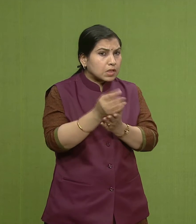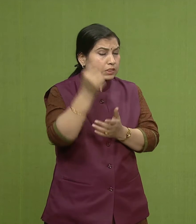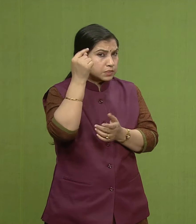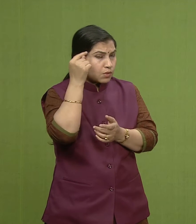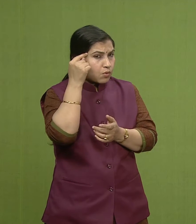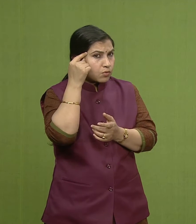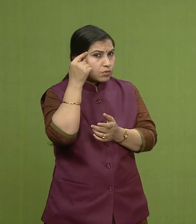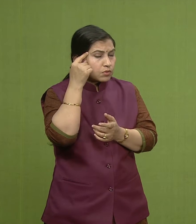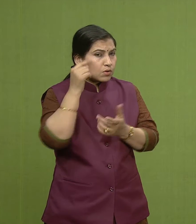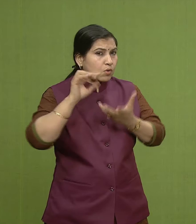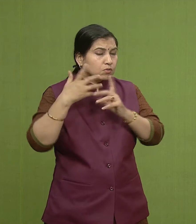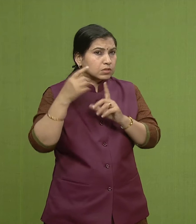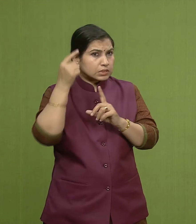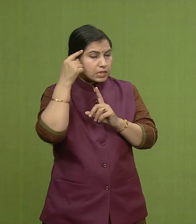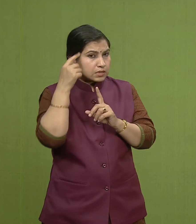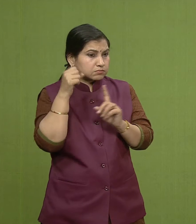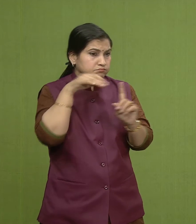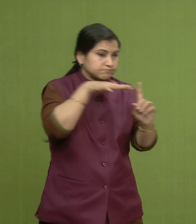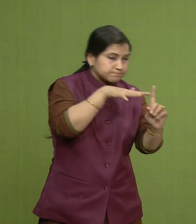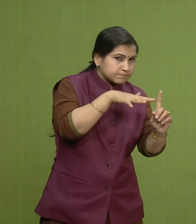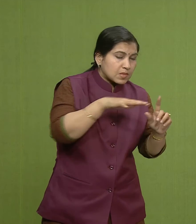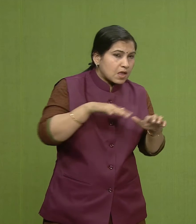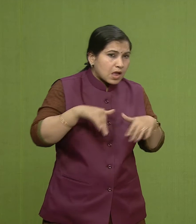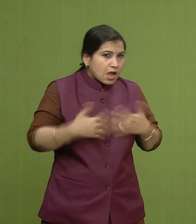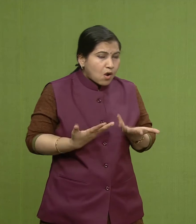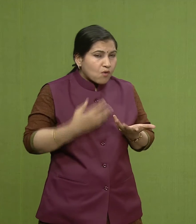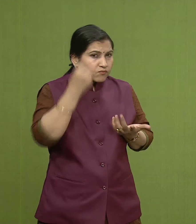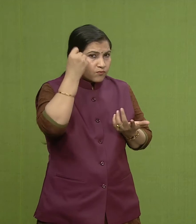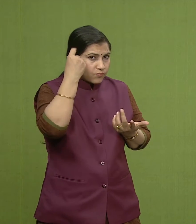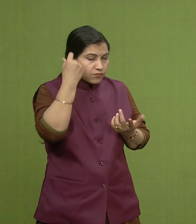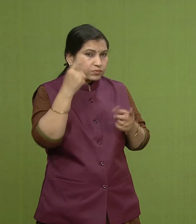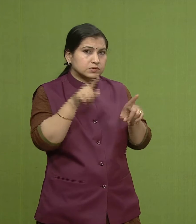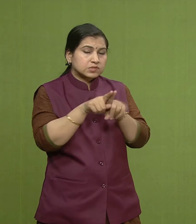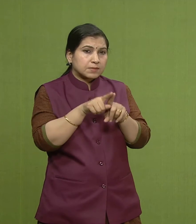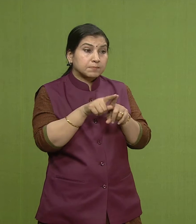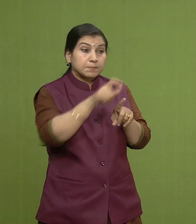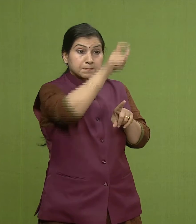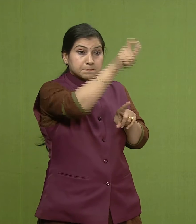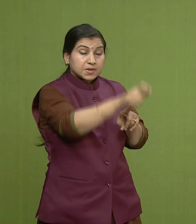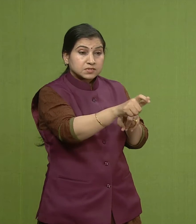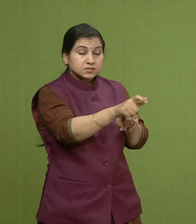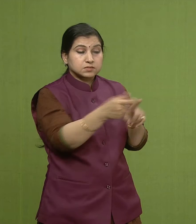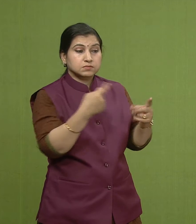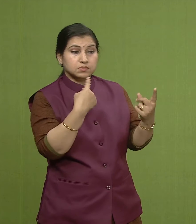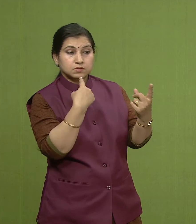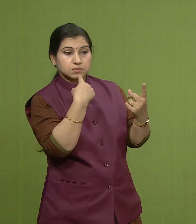processes influences how we understand and interact with the world.